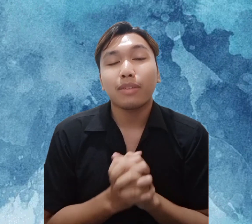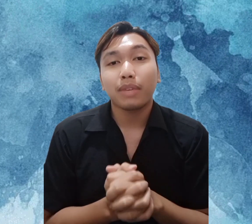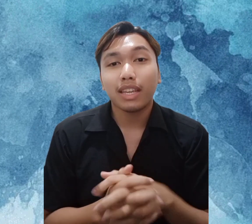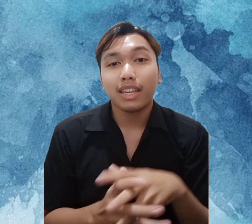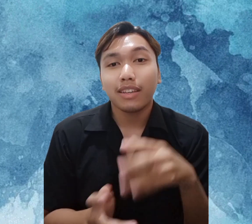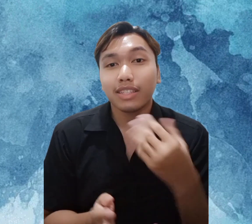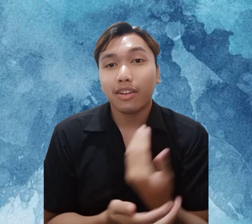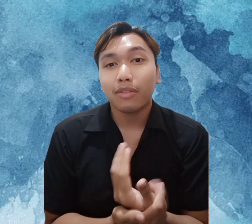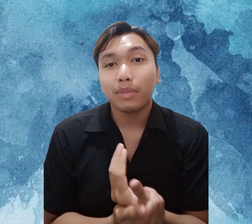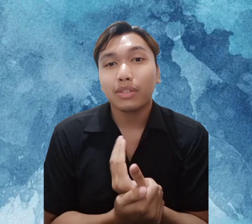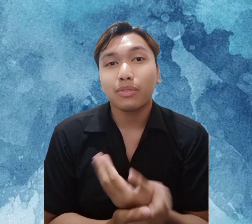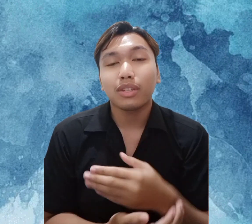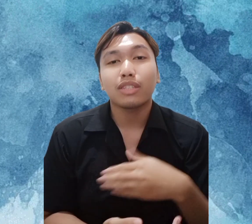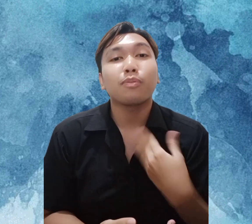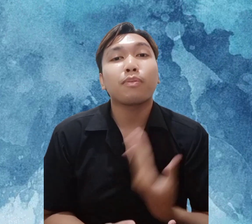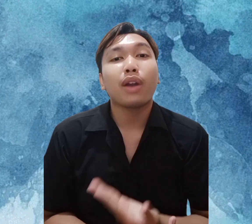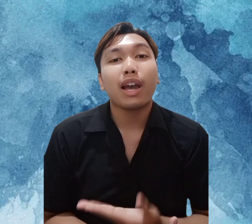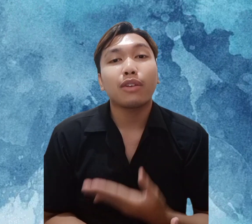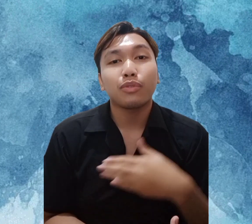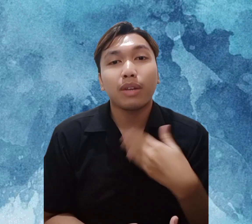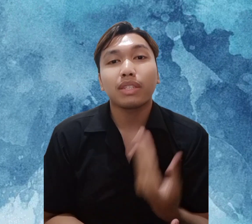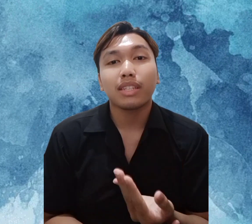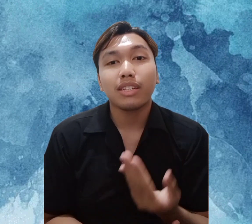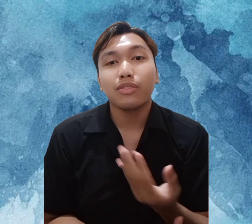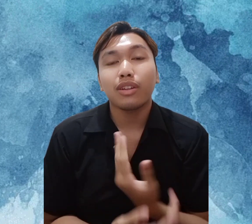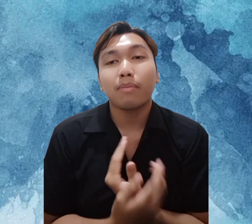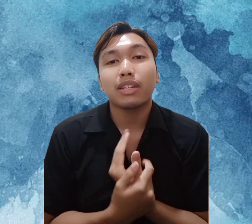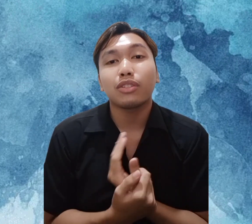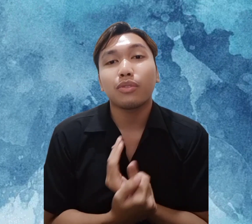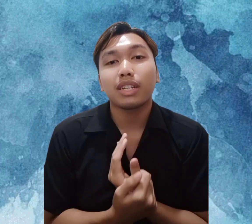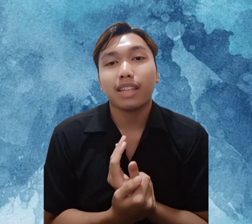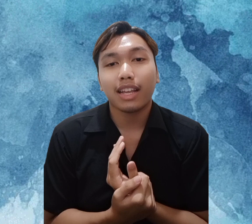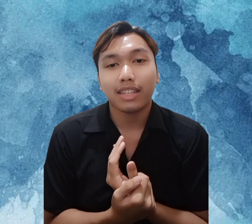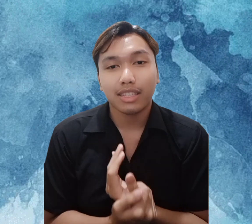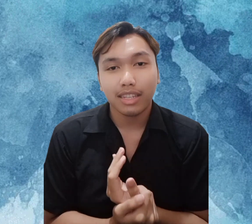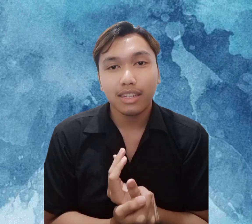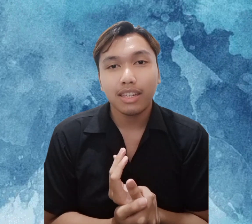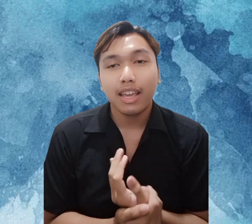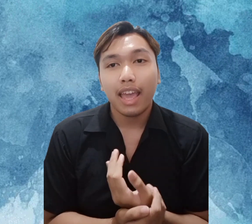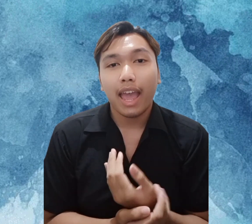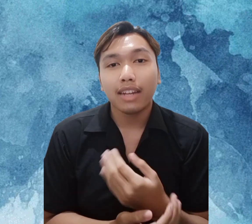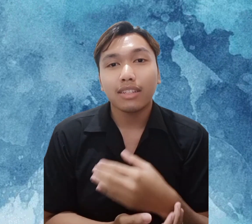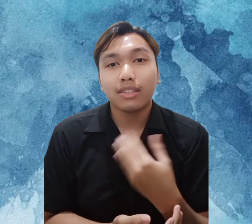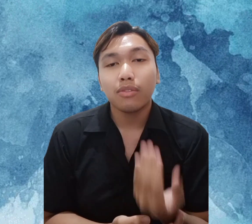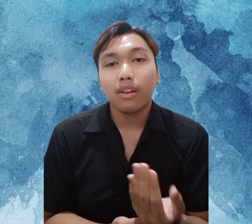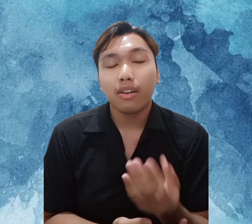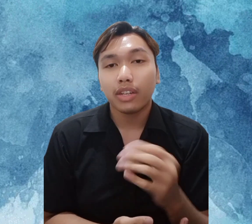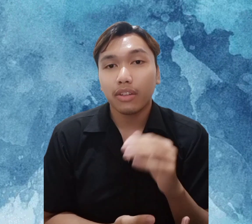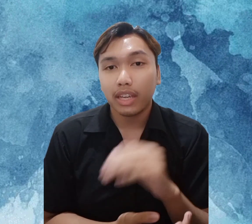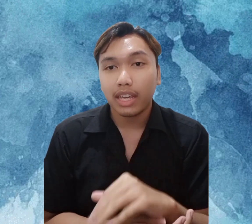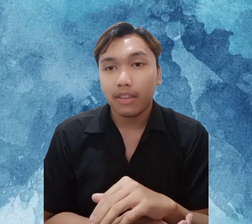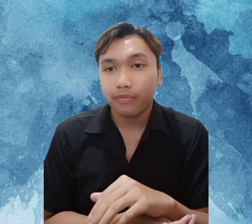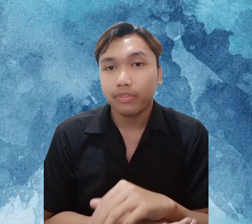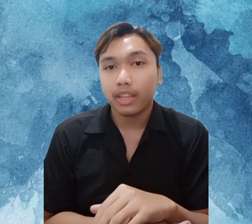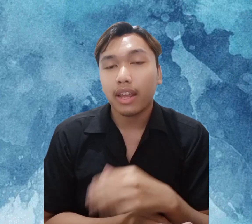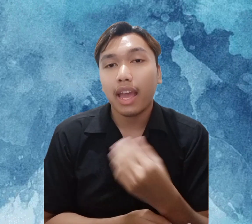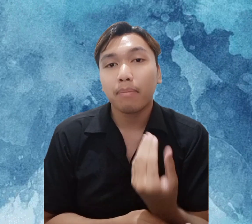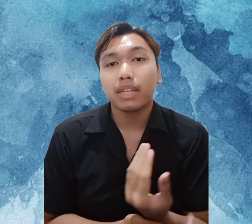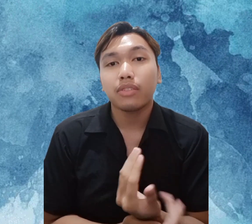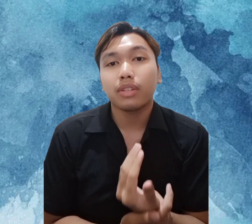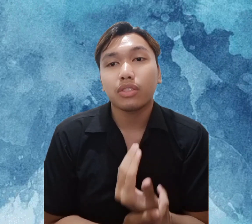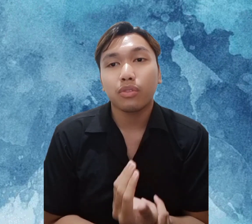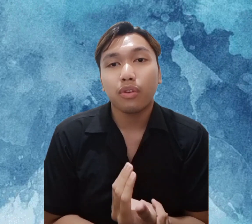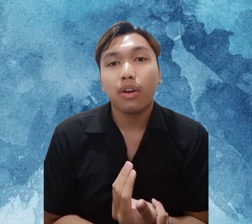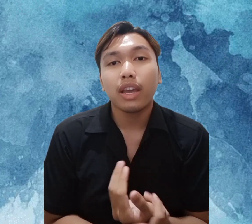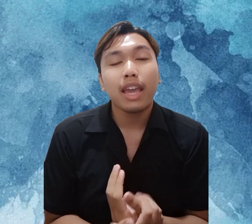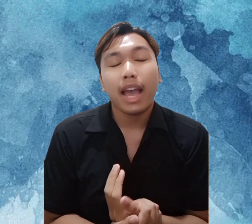gonna be to the so proud to represent to the my tourist affection and it's so long it it happened to